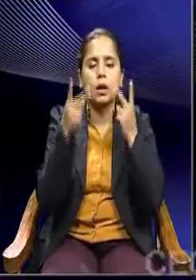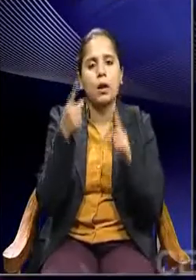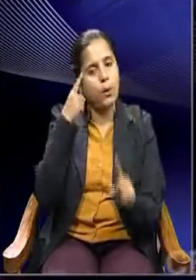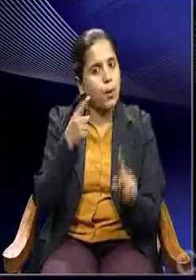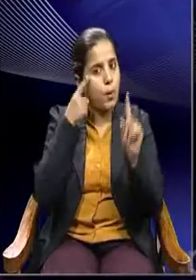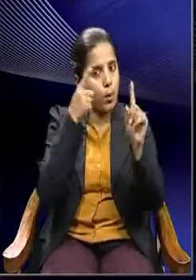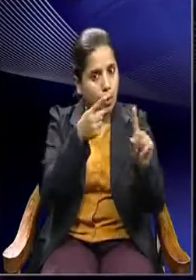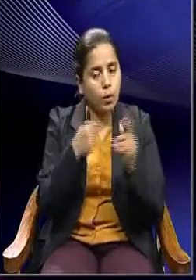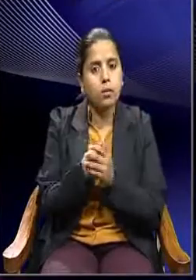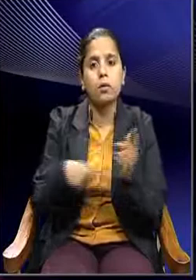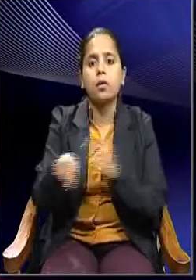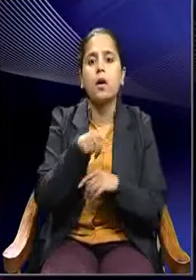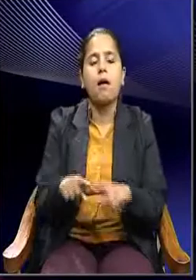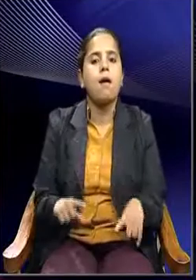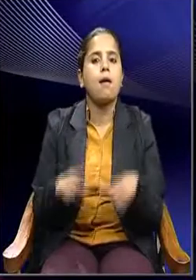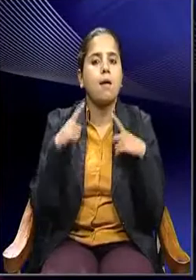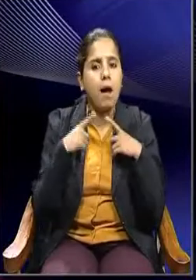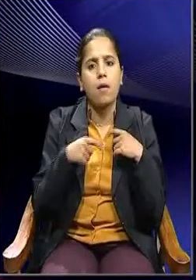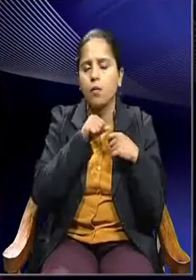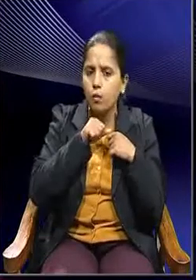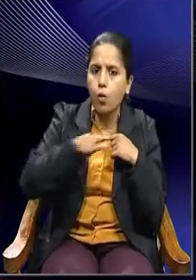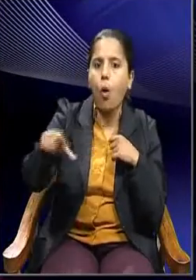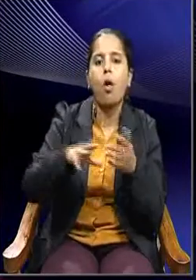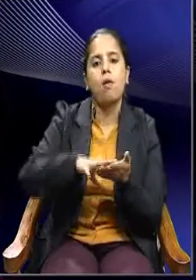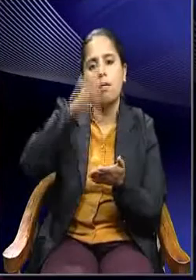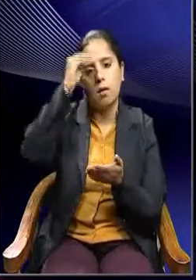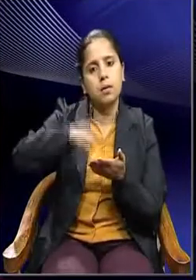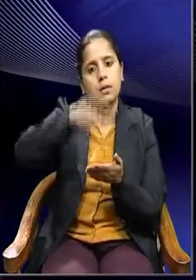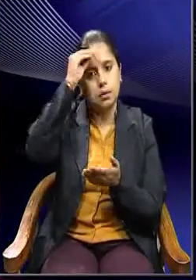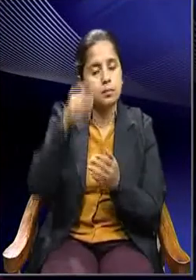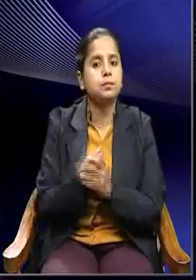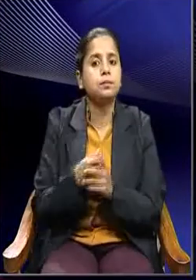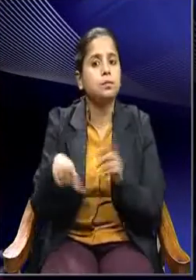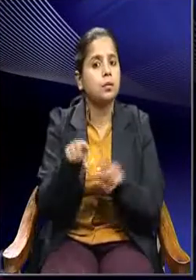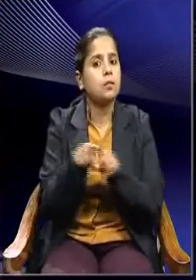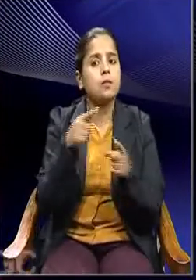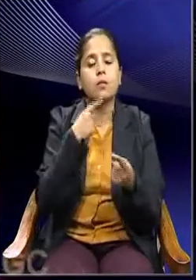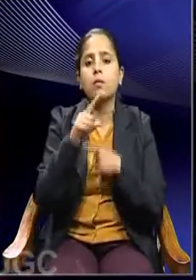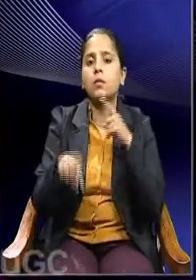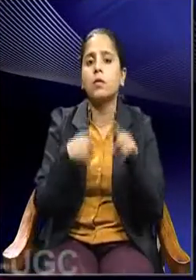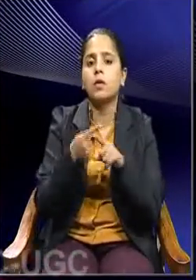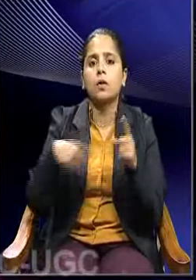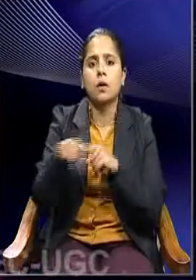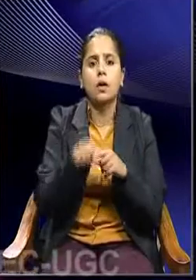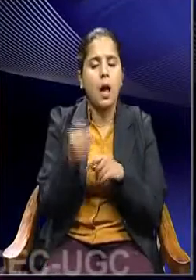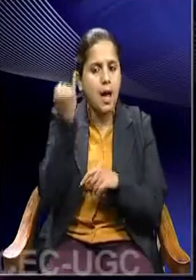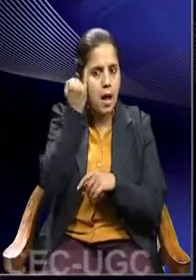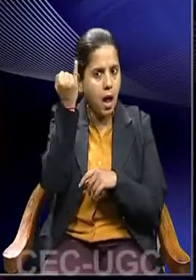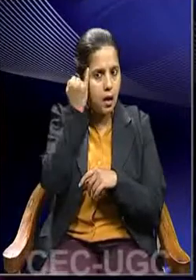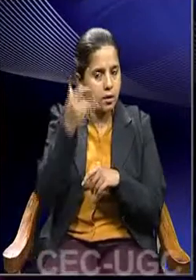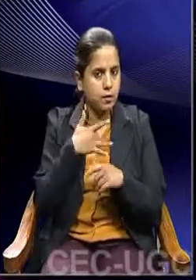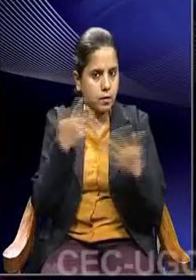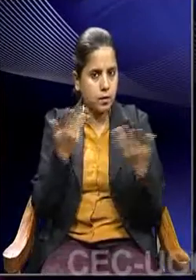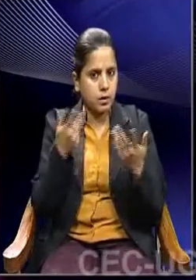of goals of lifelong learning. That is, it also talks about that interplay of ideas